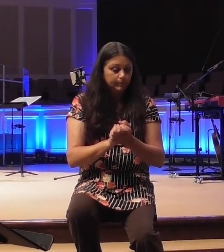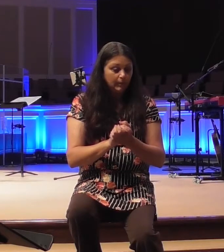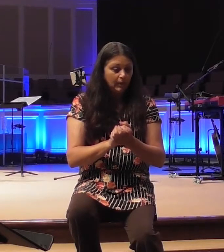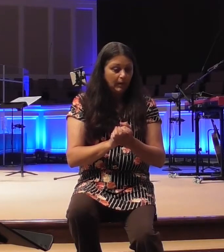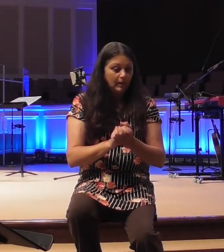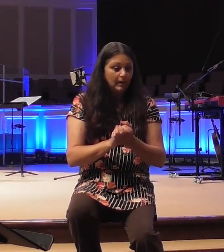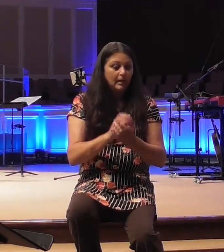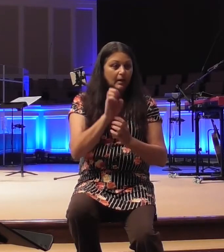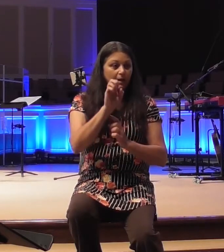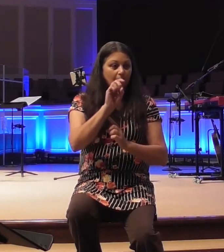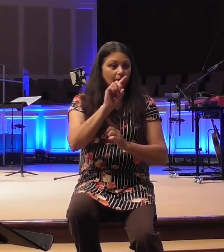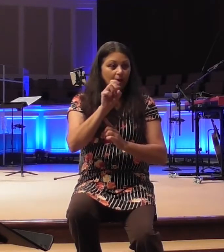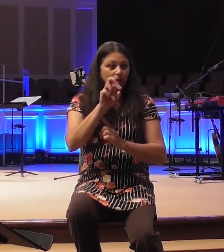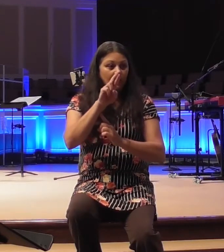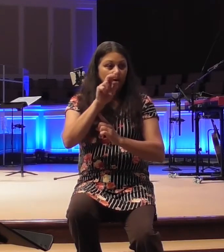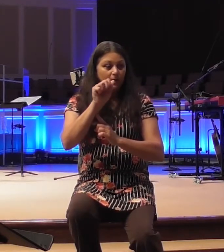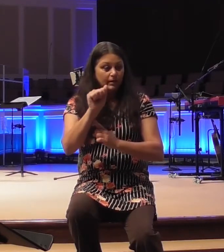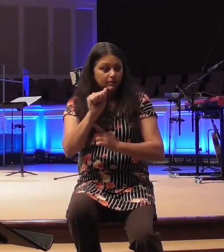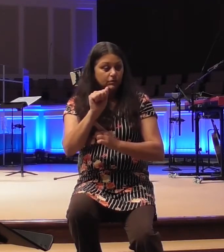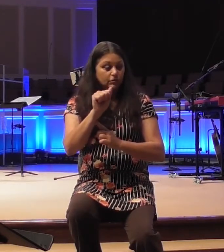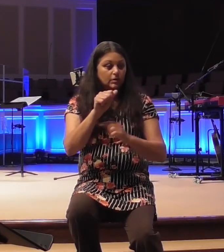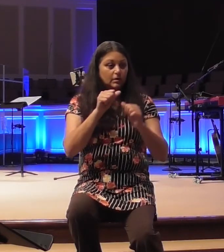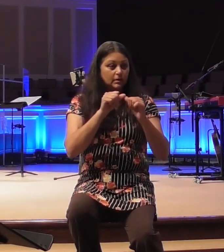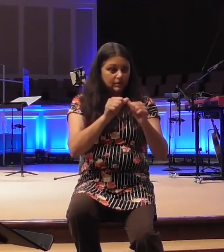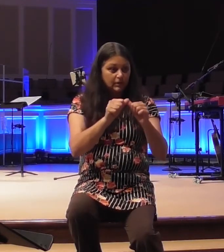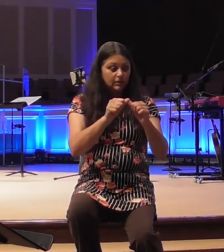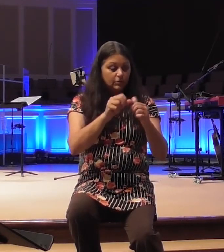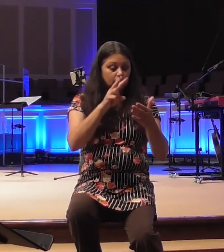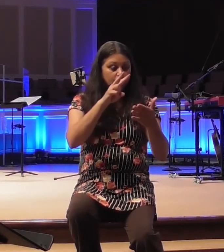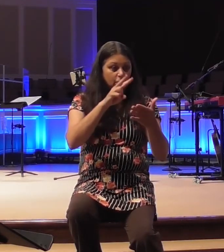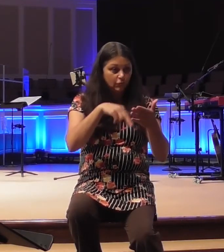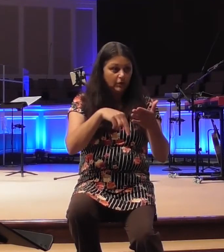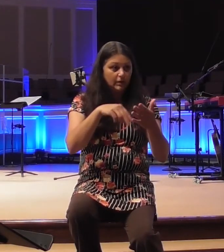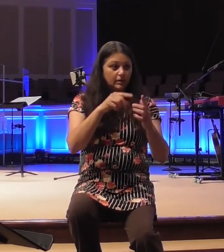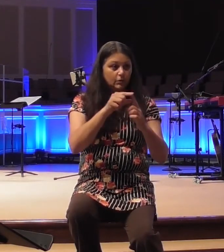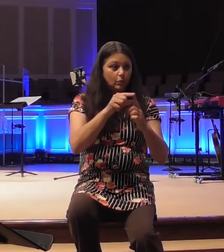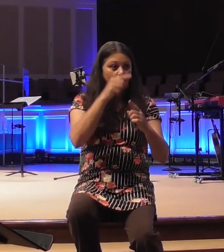Lord. And be reminded that God's word